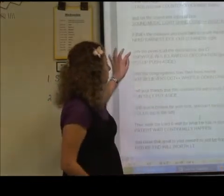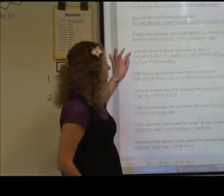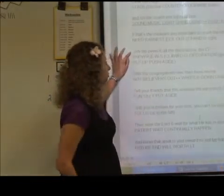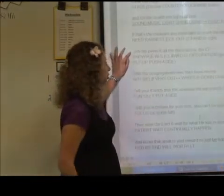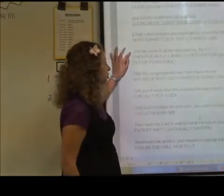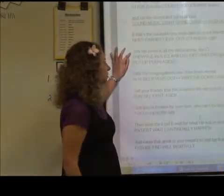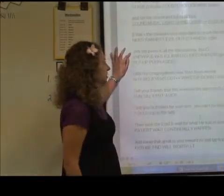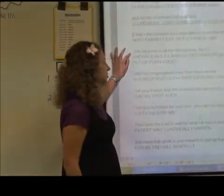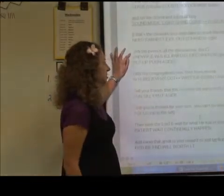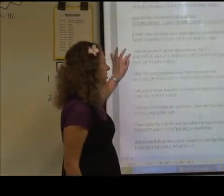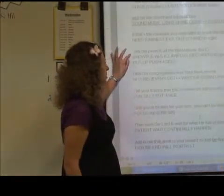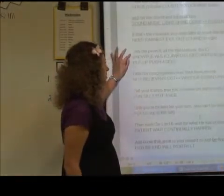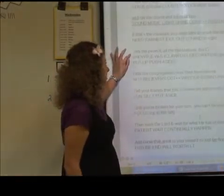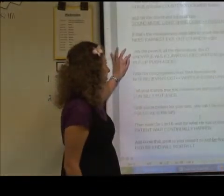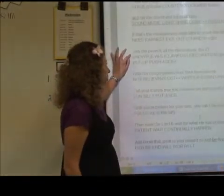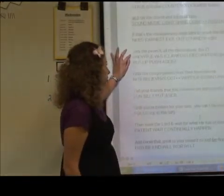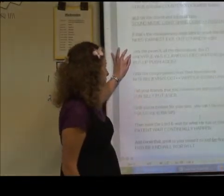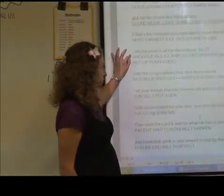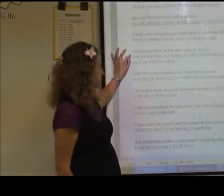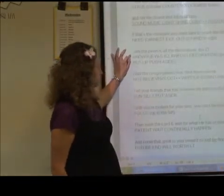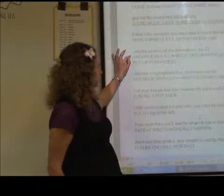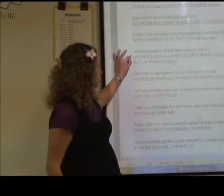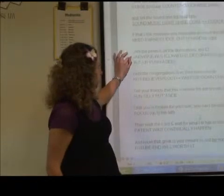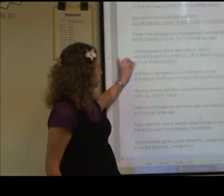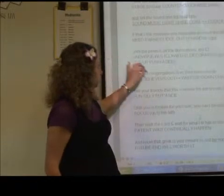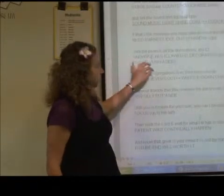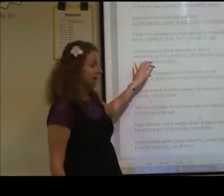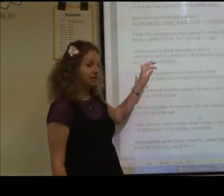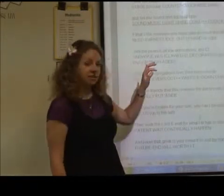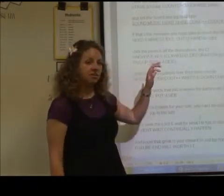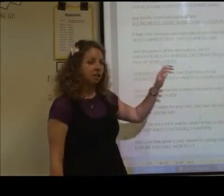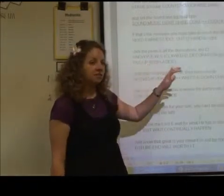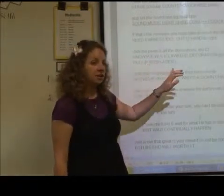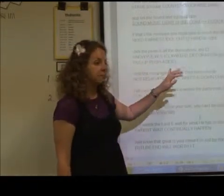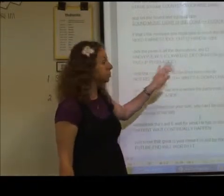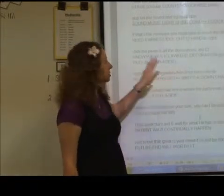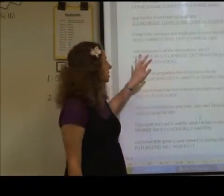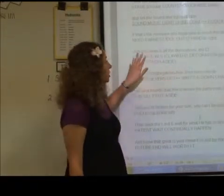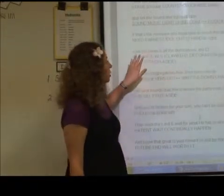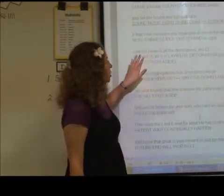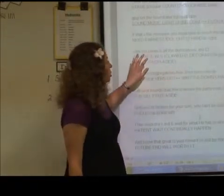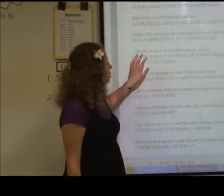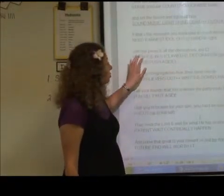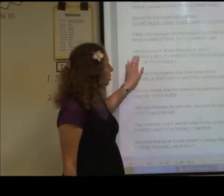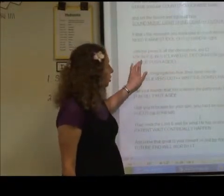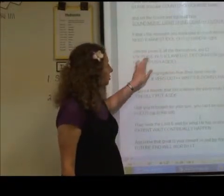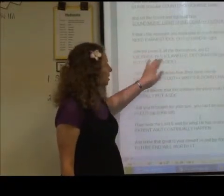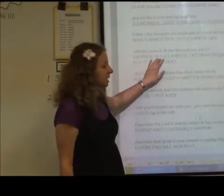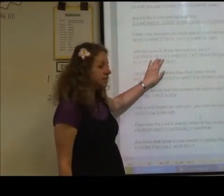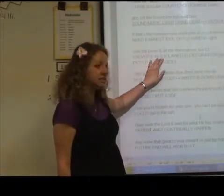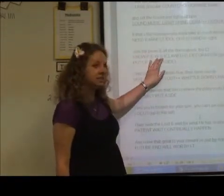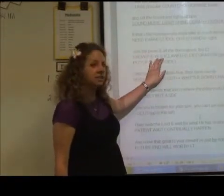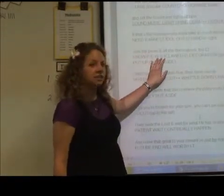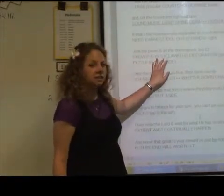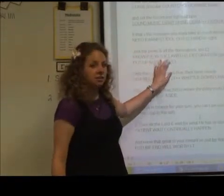Okay. So jerk the pews and all the decorations too. So in ASL, a lot of times you'll see, you know this,